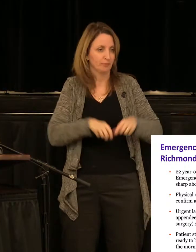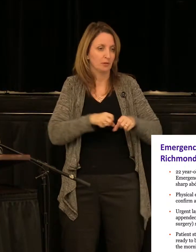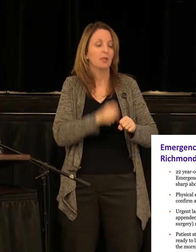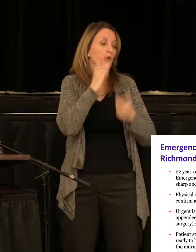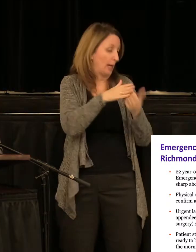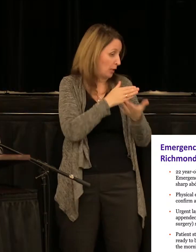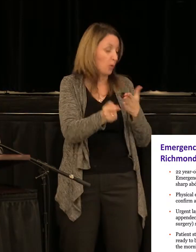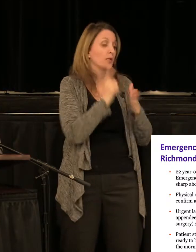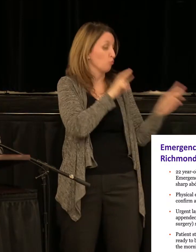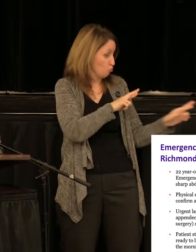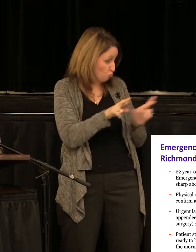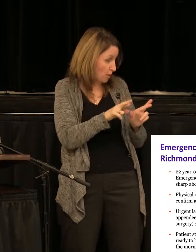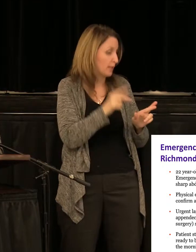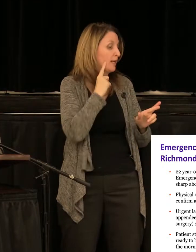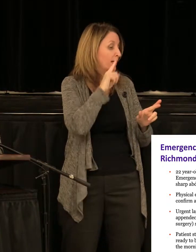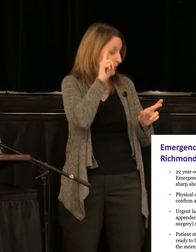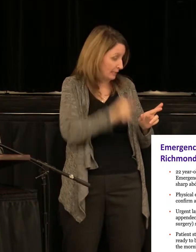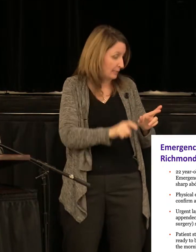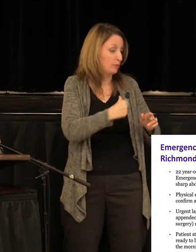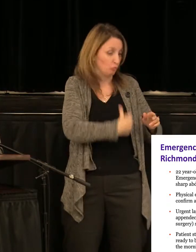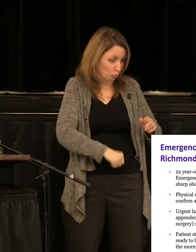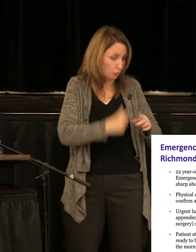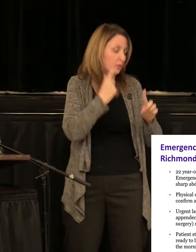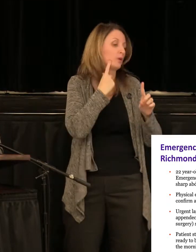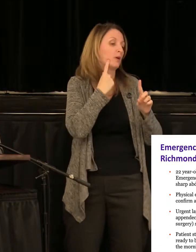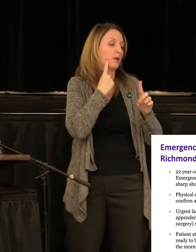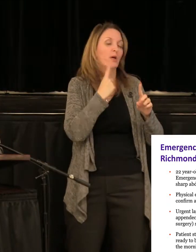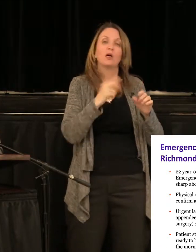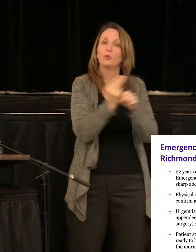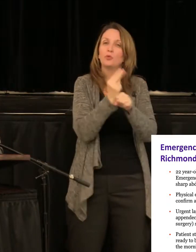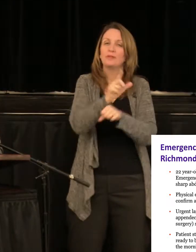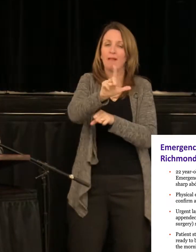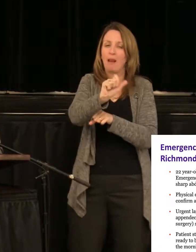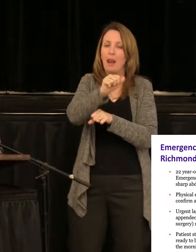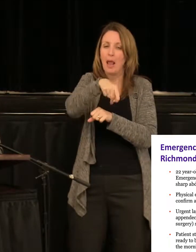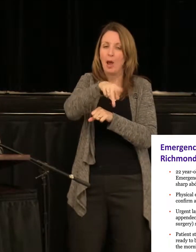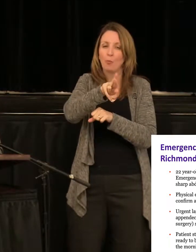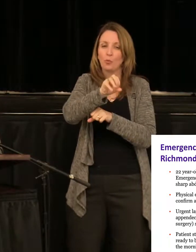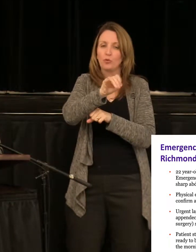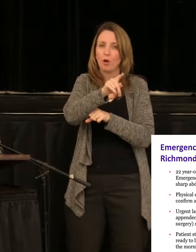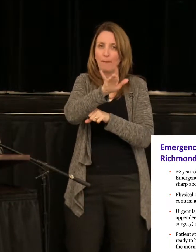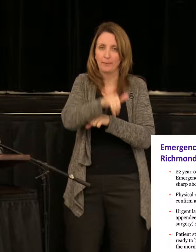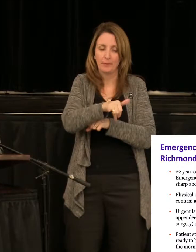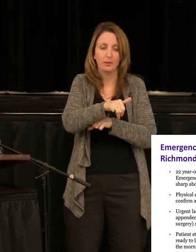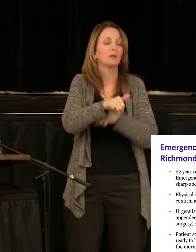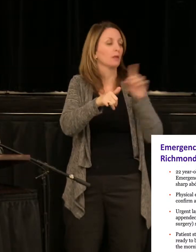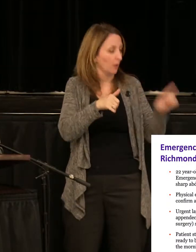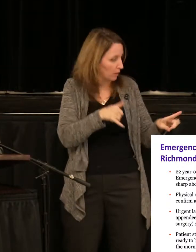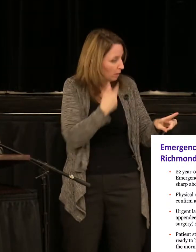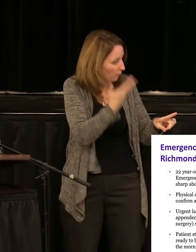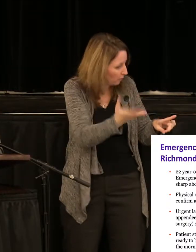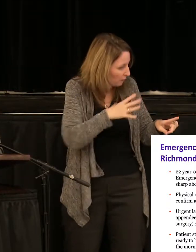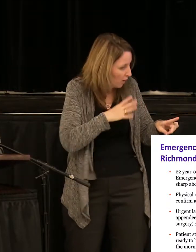his emergency surgery later that evening through the laparoscopic approach, and he stays overnight, and the following morning is